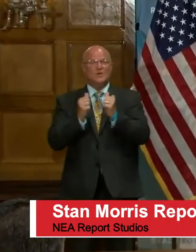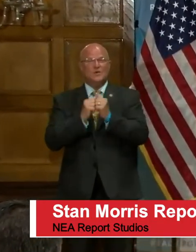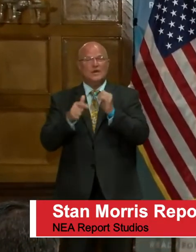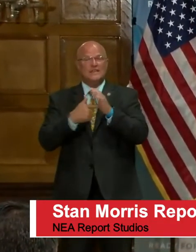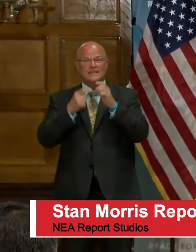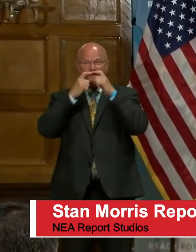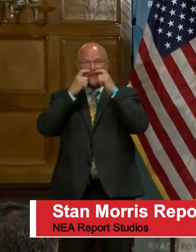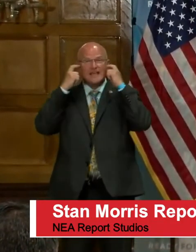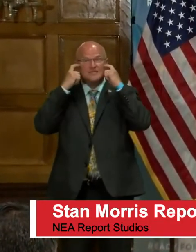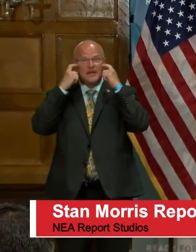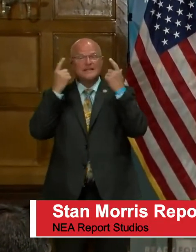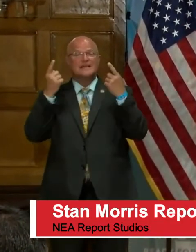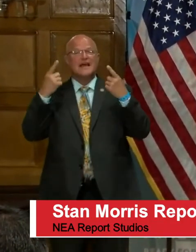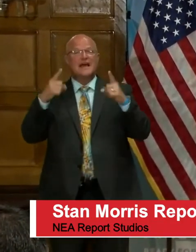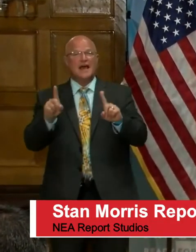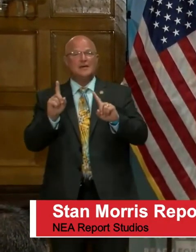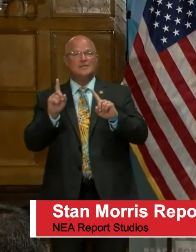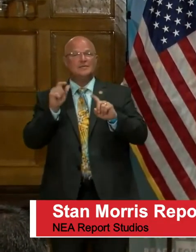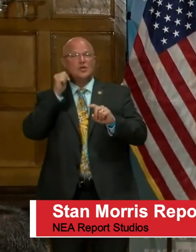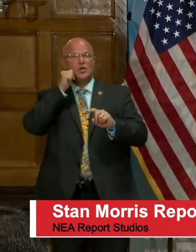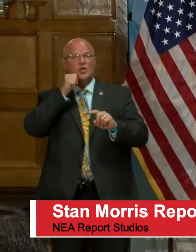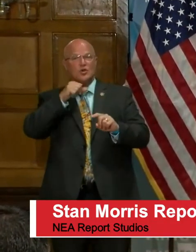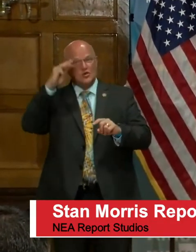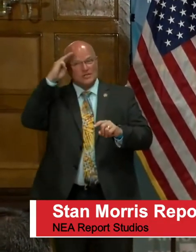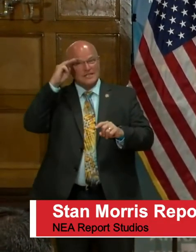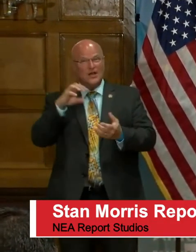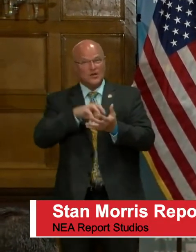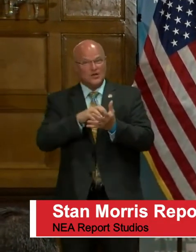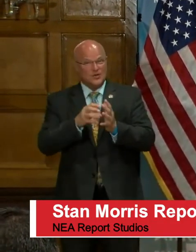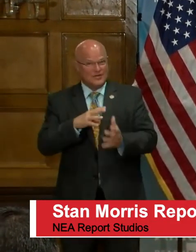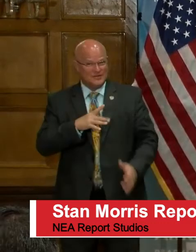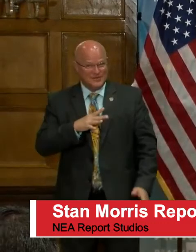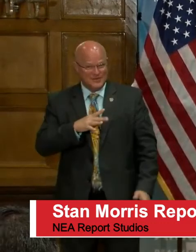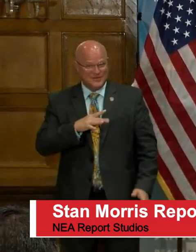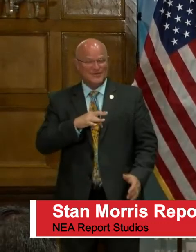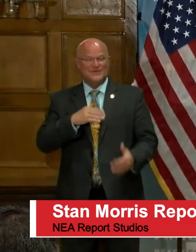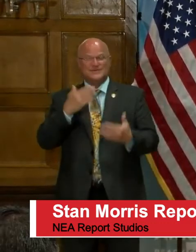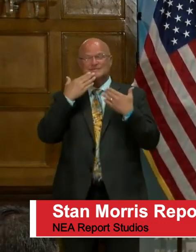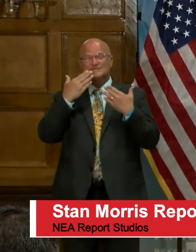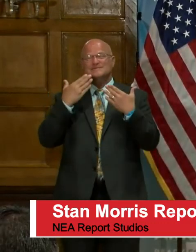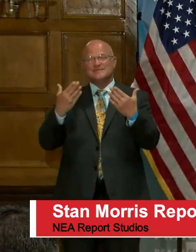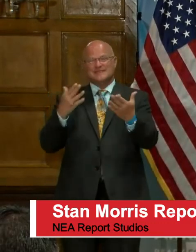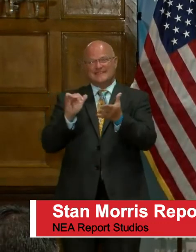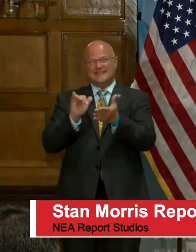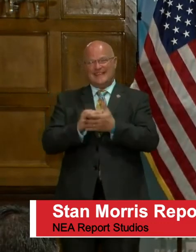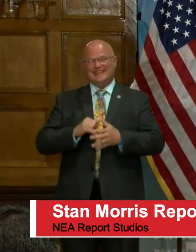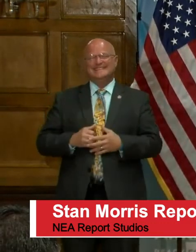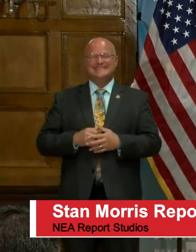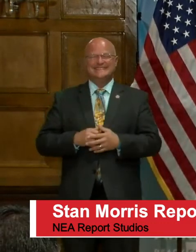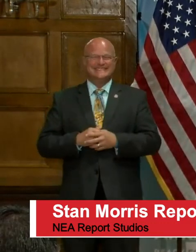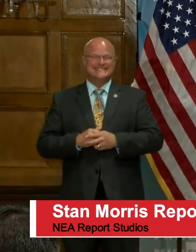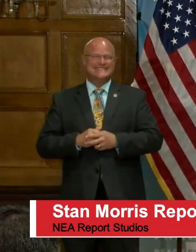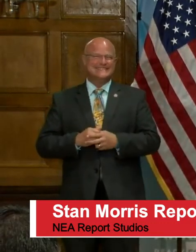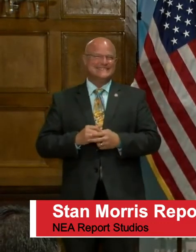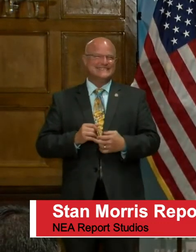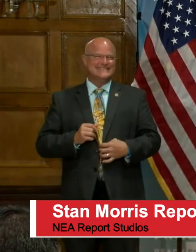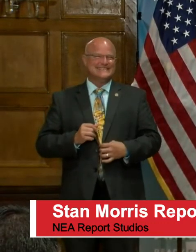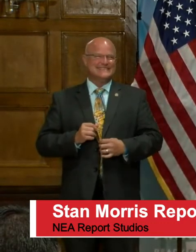these face masks happen to go some Girl Scout cookies, so particularly appreciative of the Girl Scouts